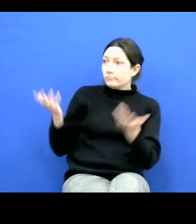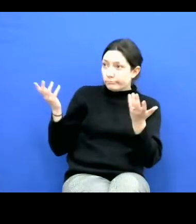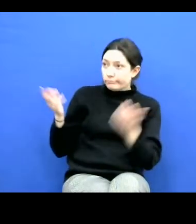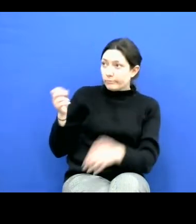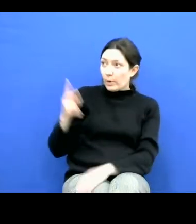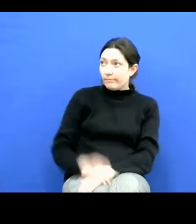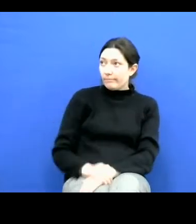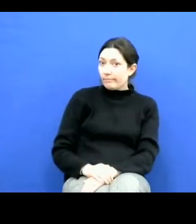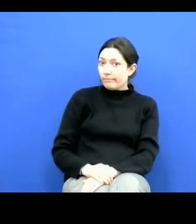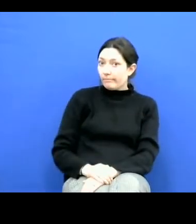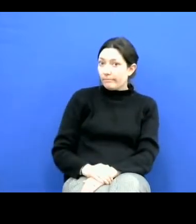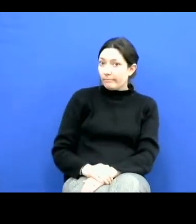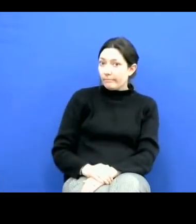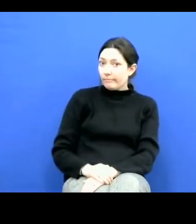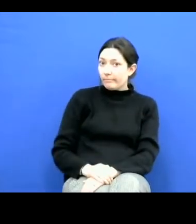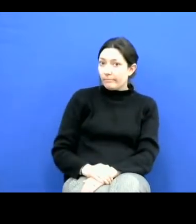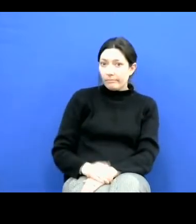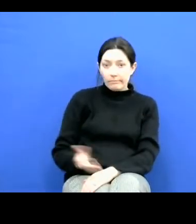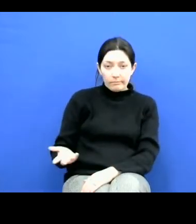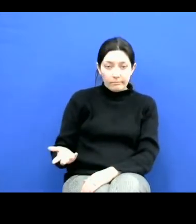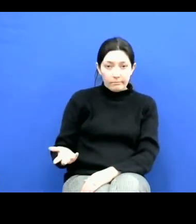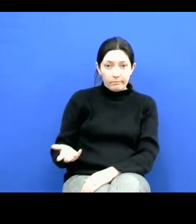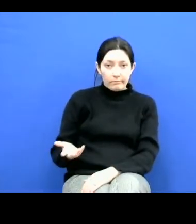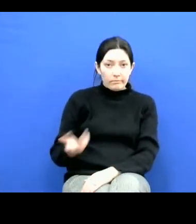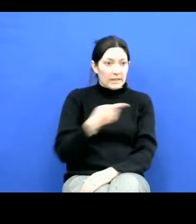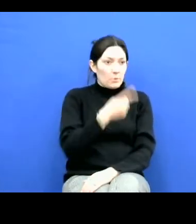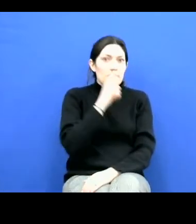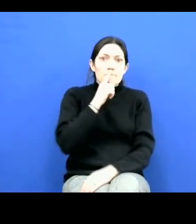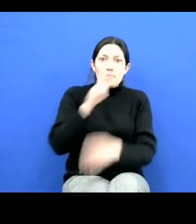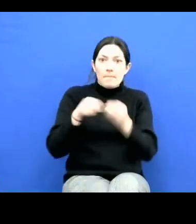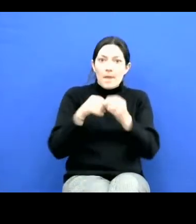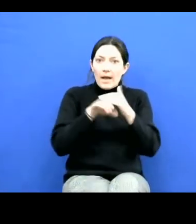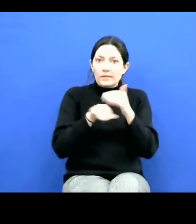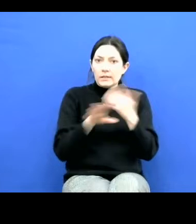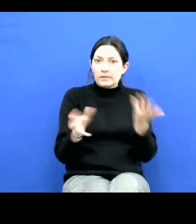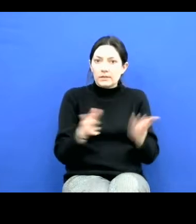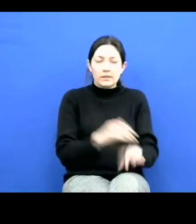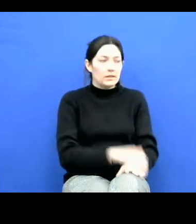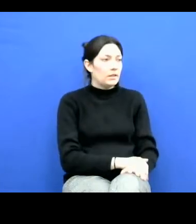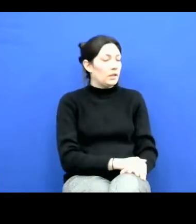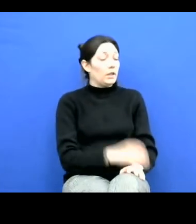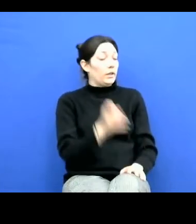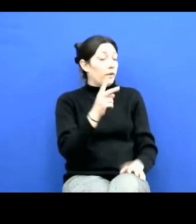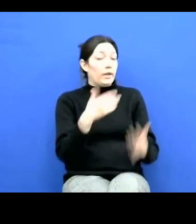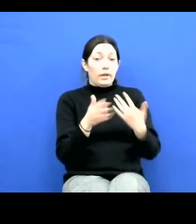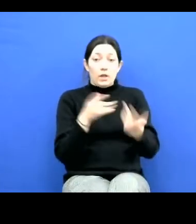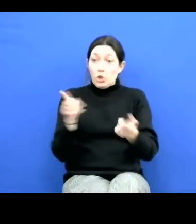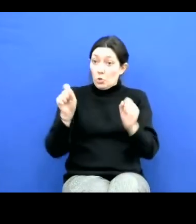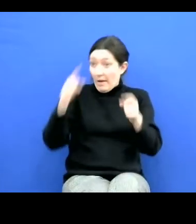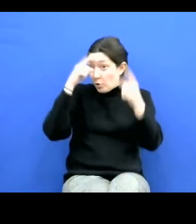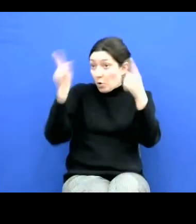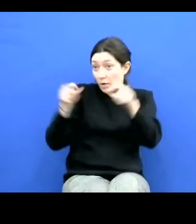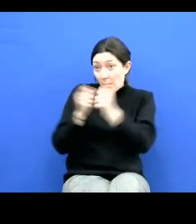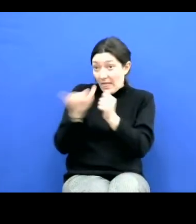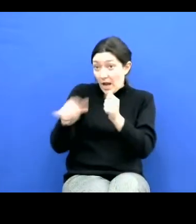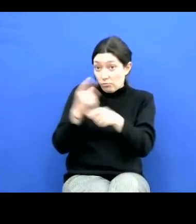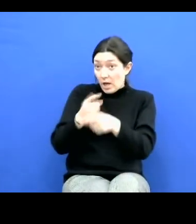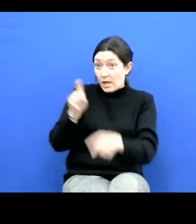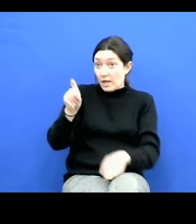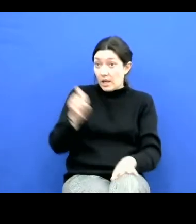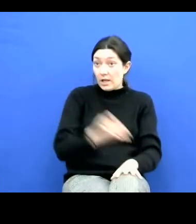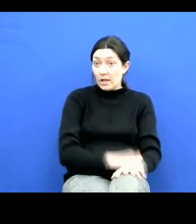Okay. That wasn't exactly, he said he had access. Whatever. You gotta agree to that, right, please?